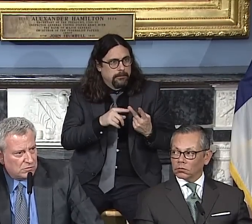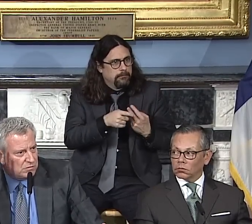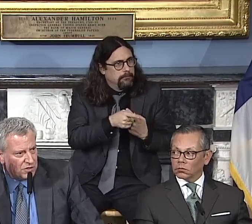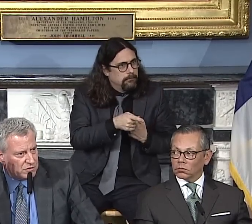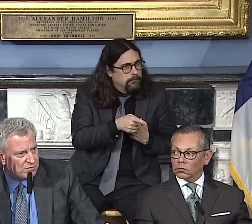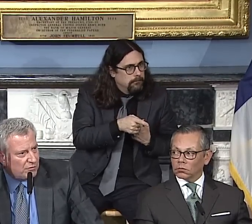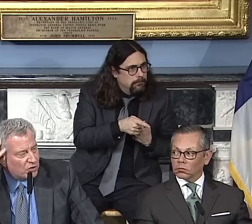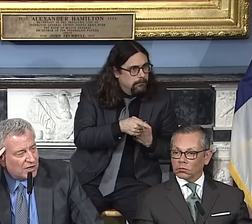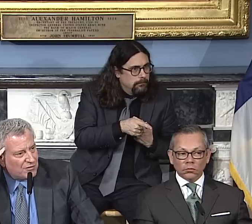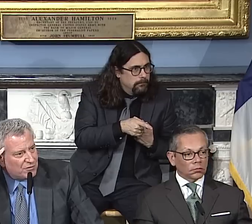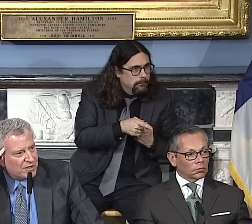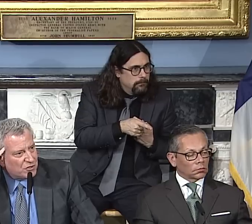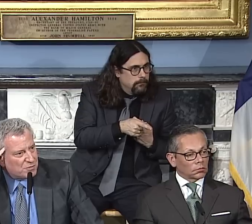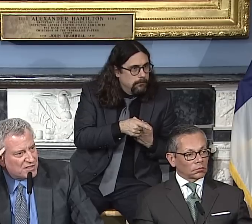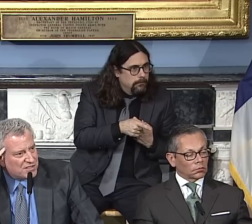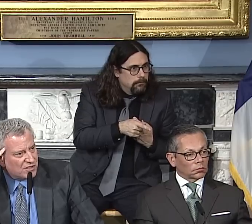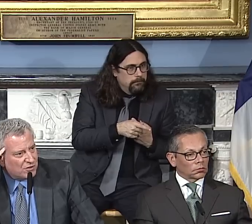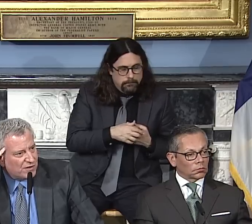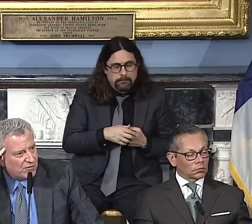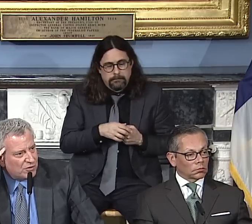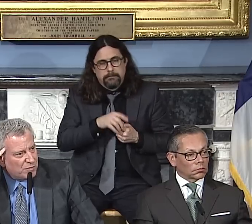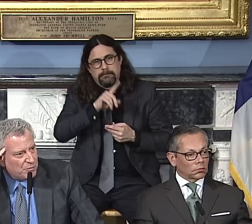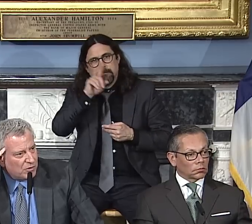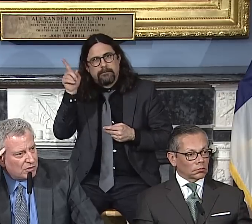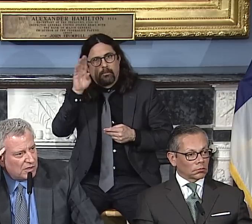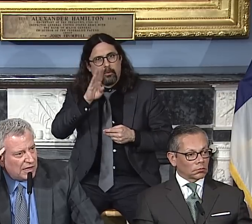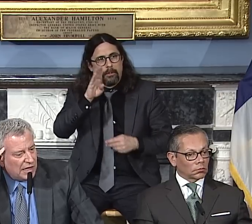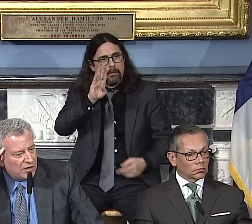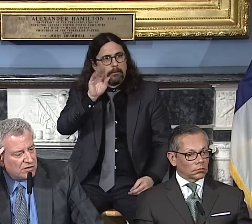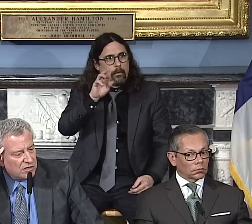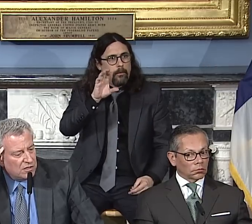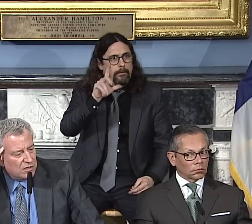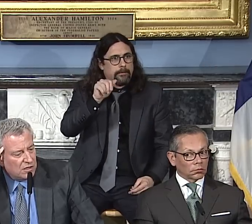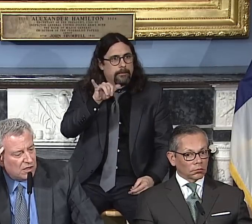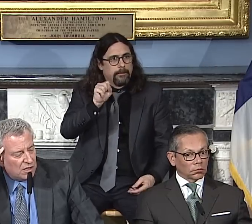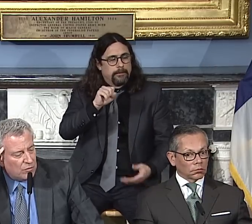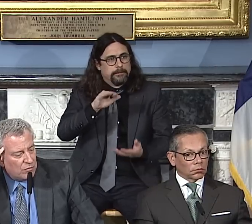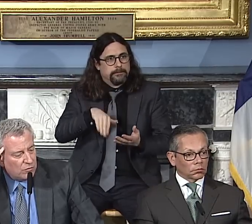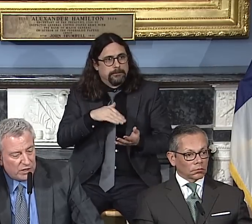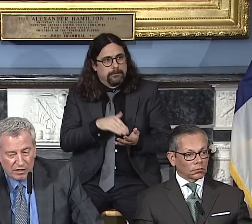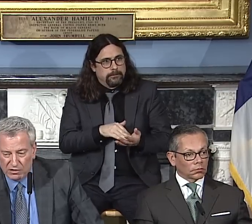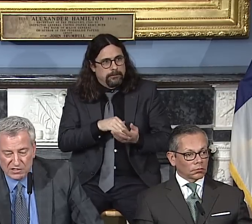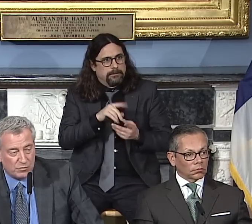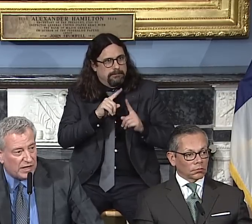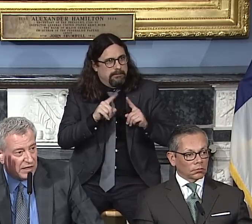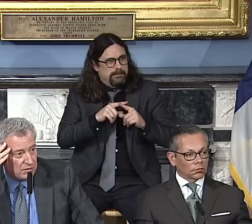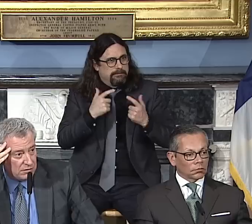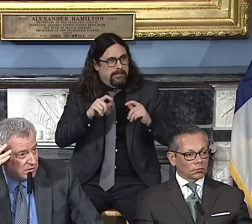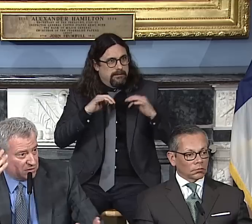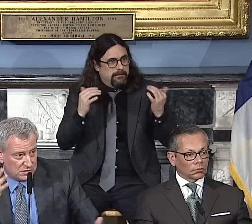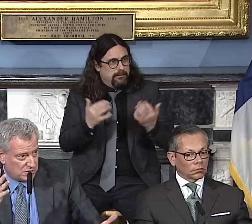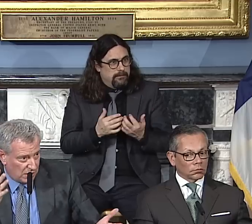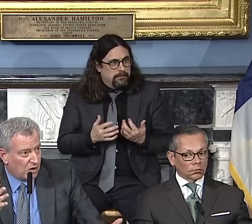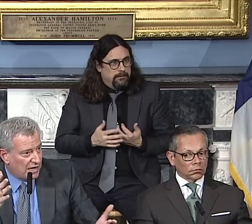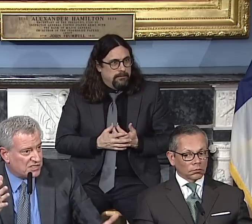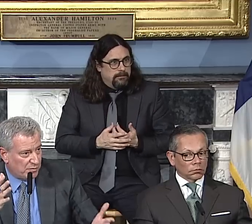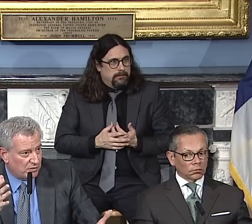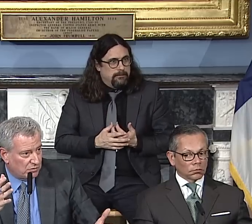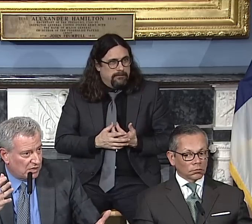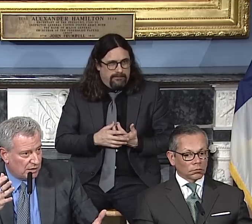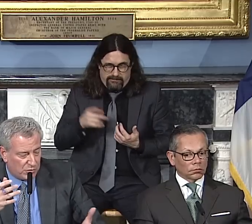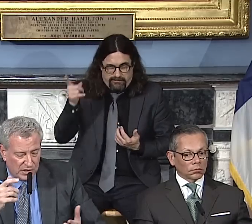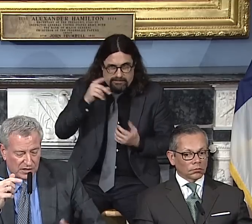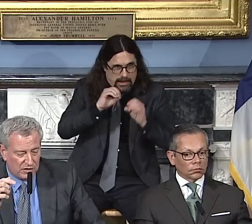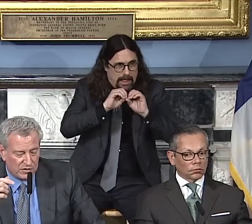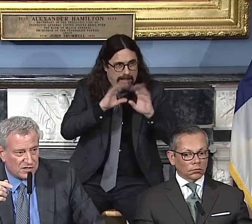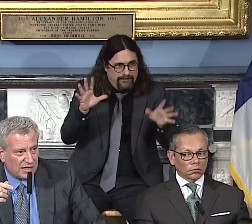So they're never going to have an event in those places under 500 people. And we are estimating, this is our estimate.